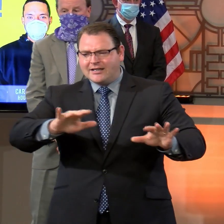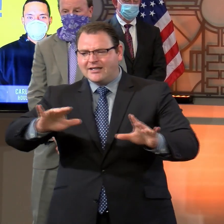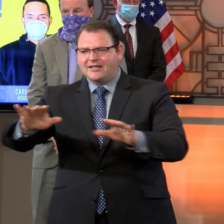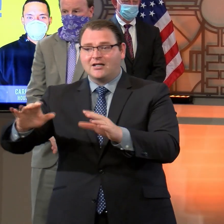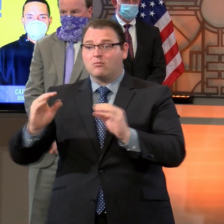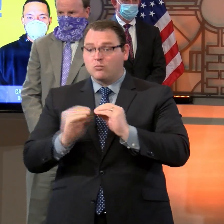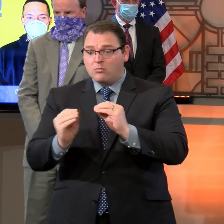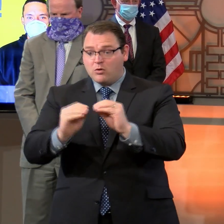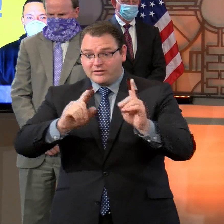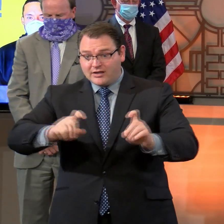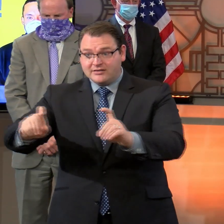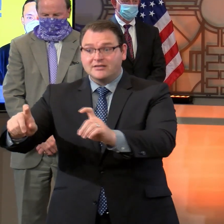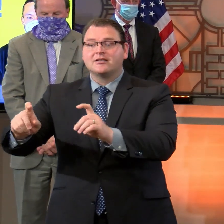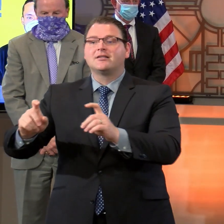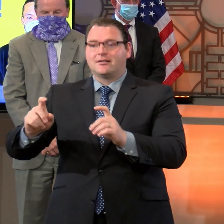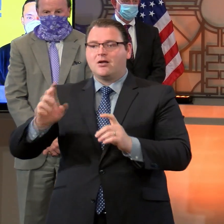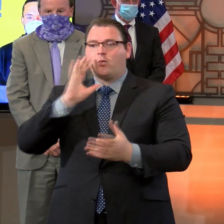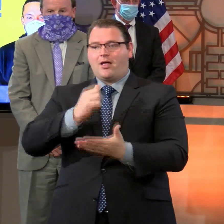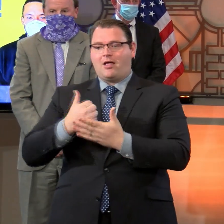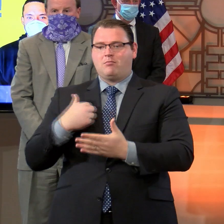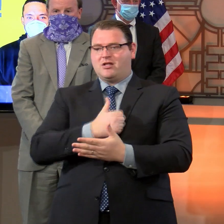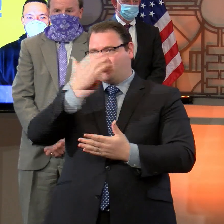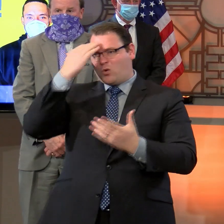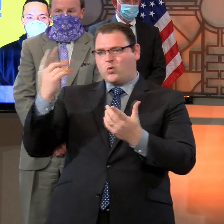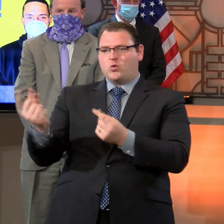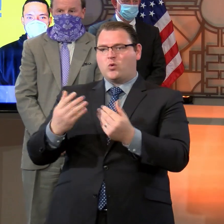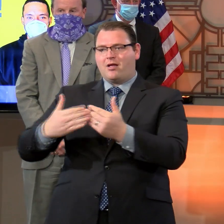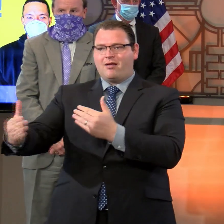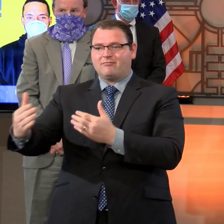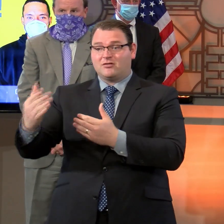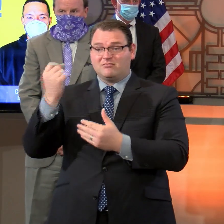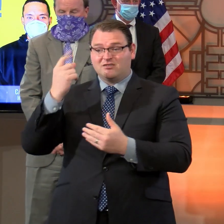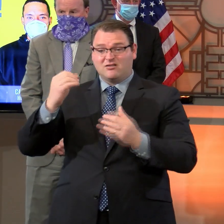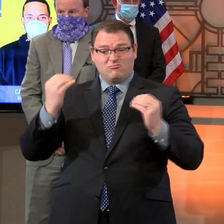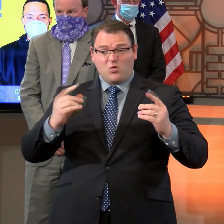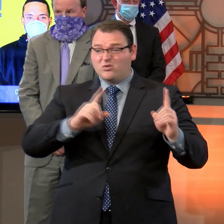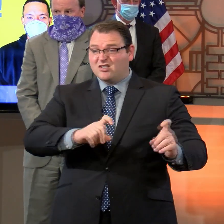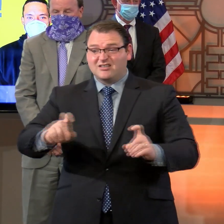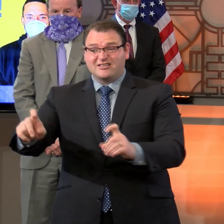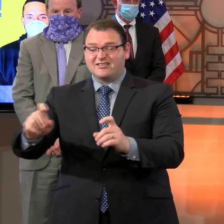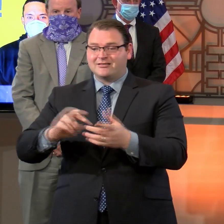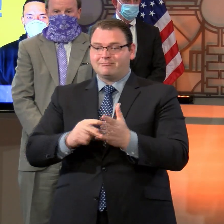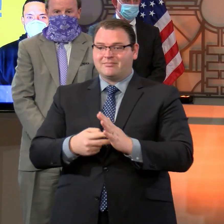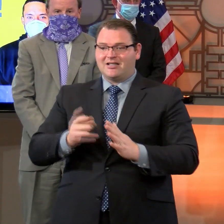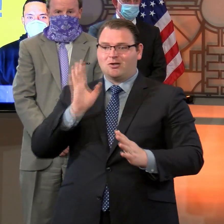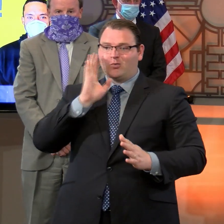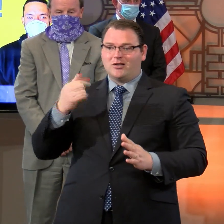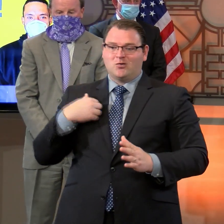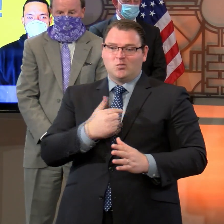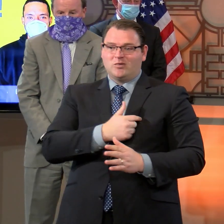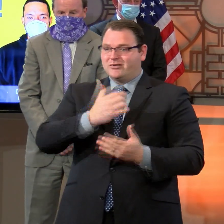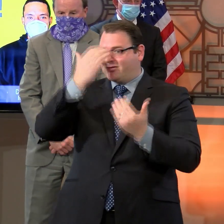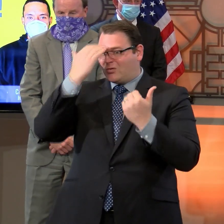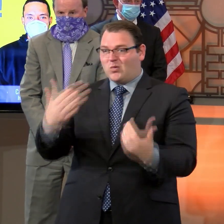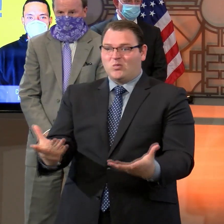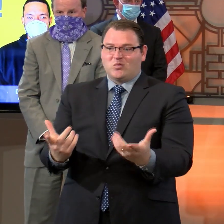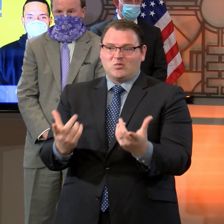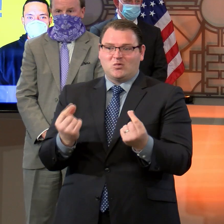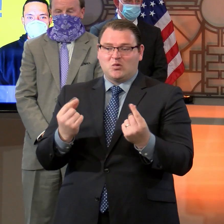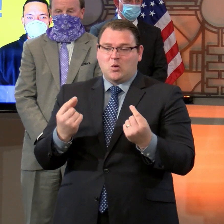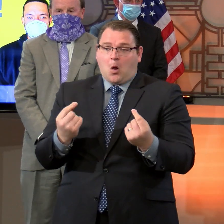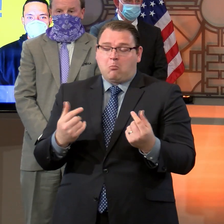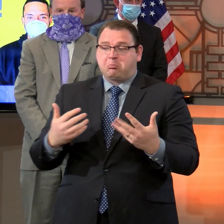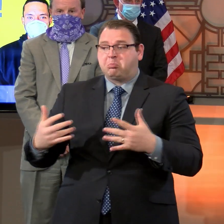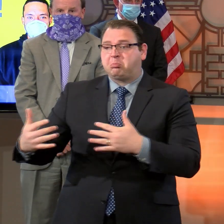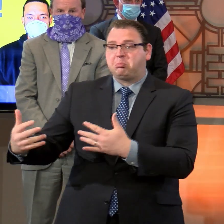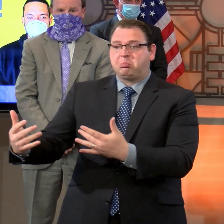blindly. I can't tell you where the virus is unless we go and test every single person. And then that test only lasts